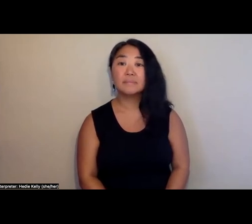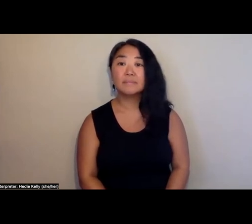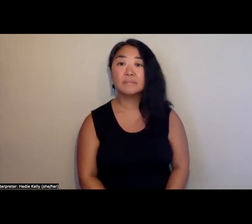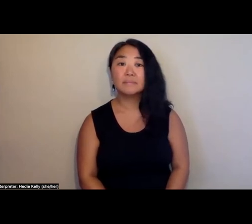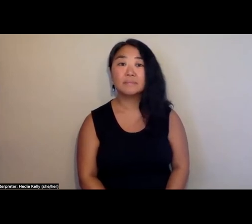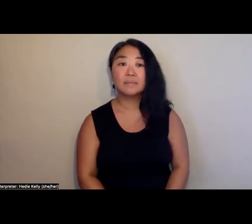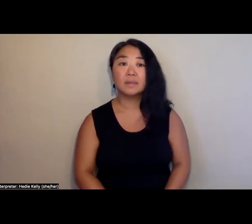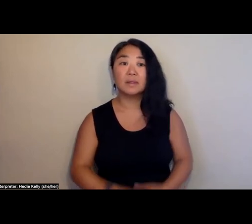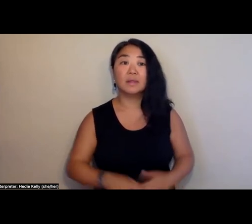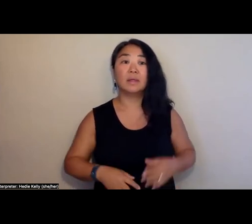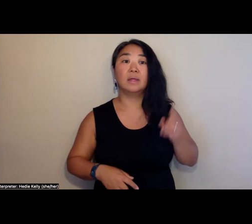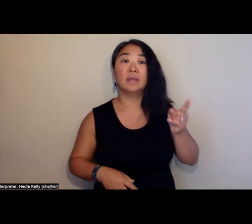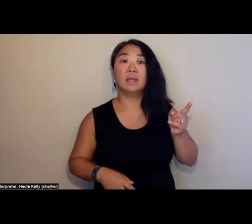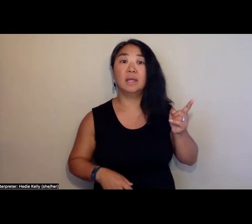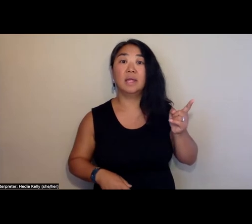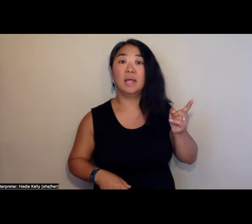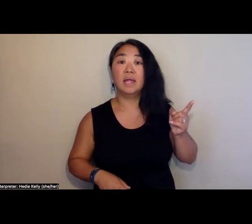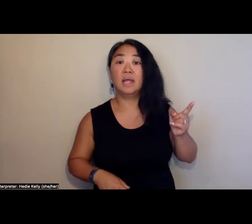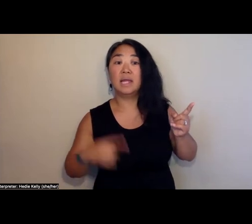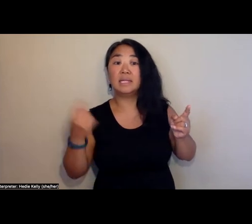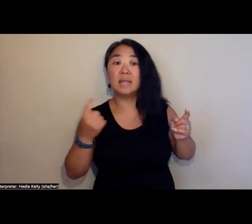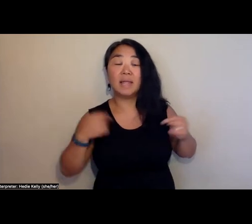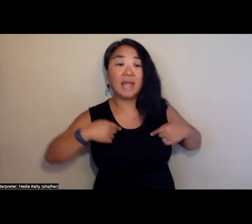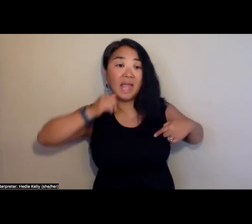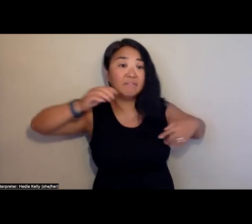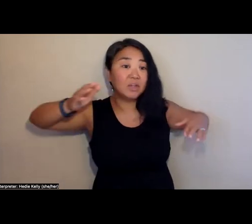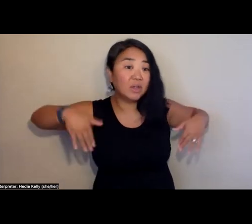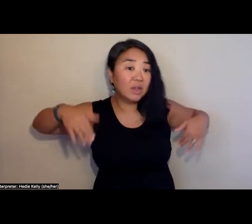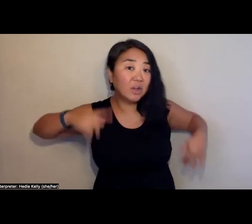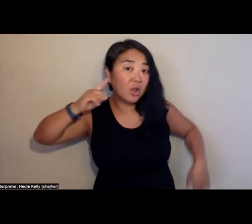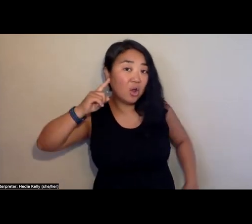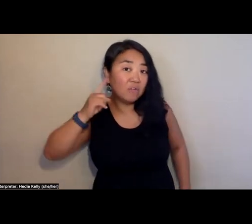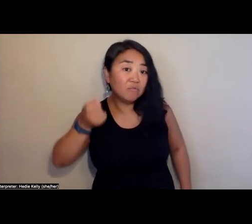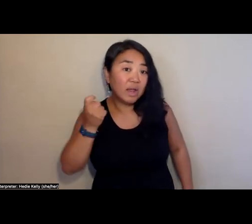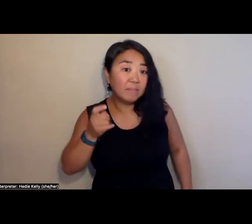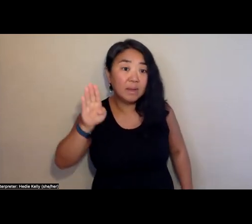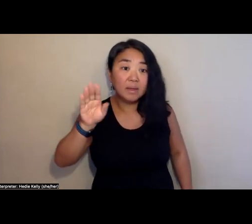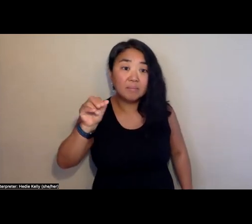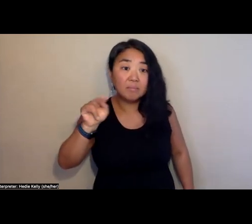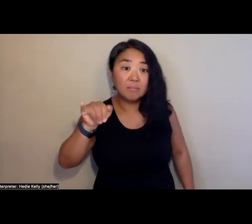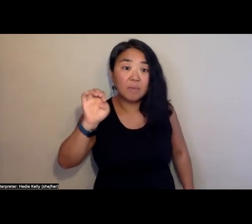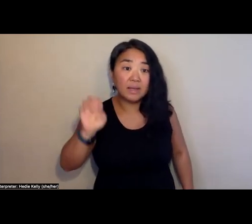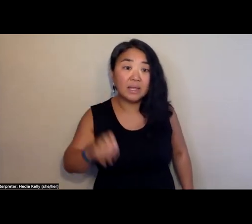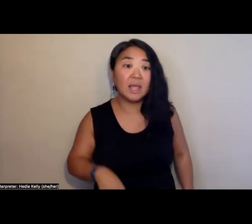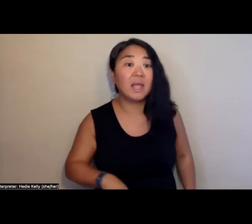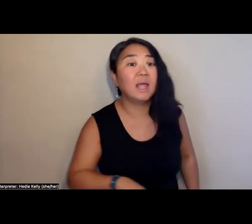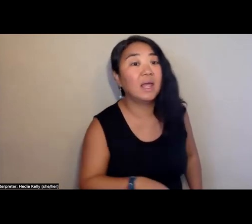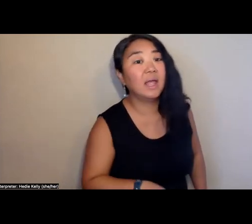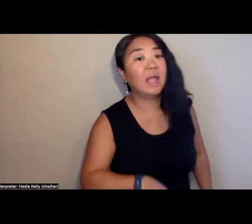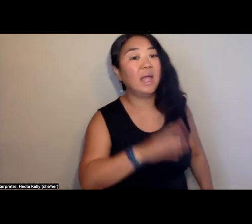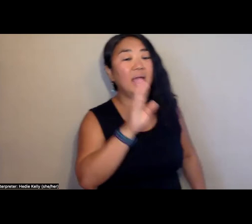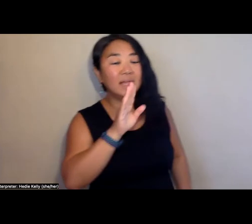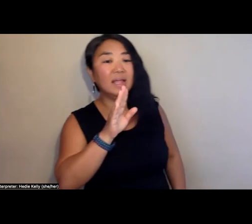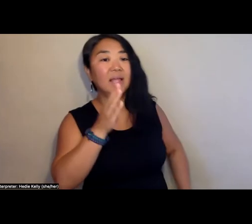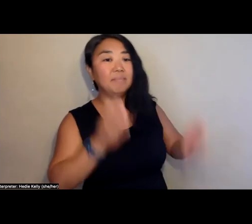Dramatic pause, yes. How about someone, is there someone we haven't heard from yet? Bonnie, you've got something for us? I can just